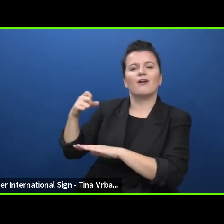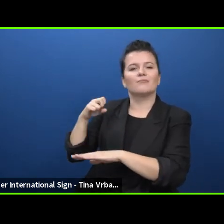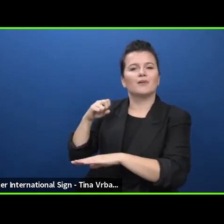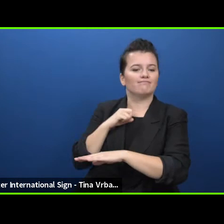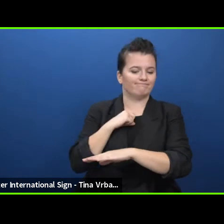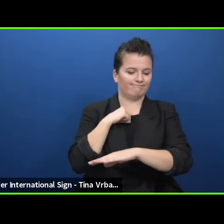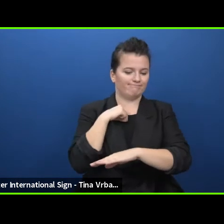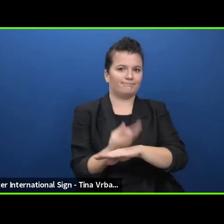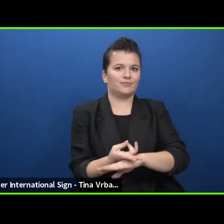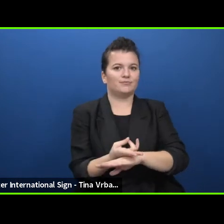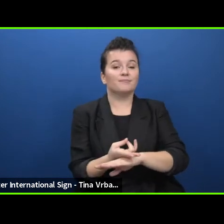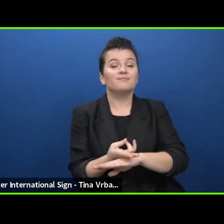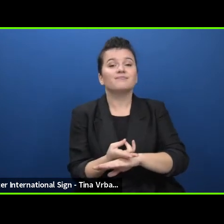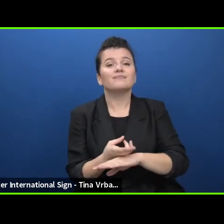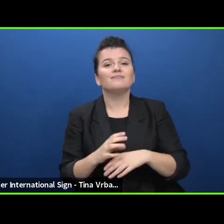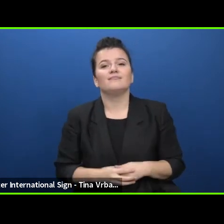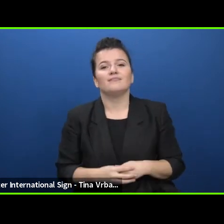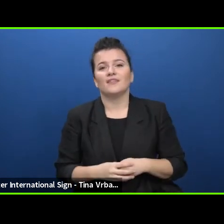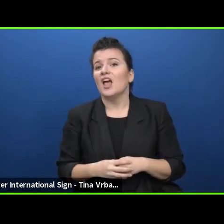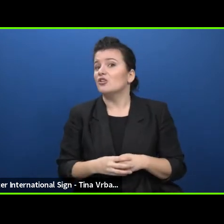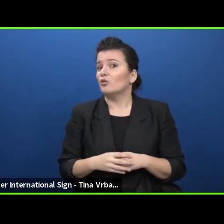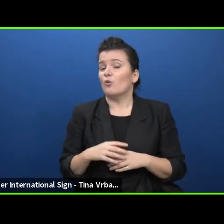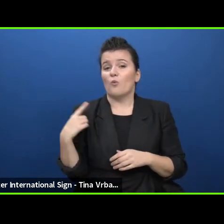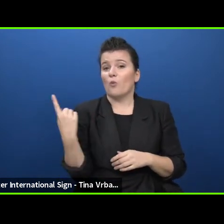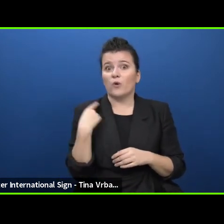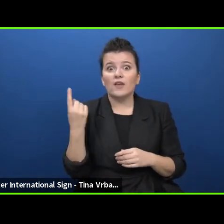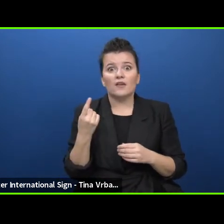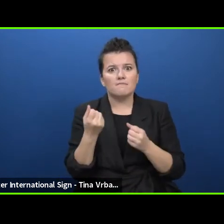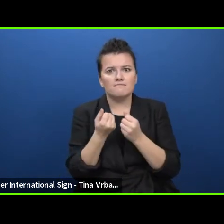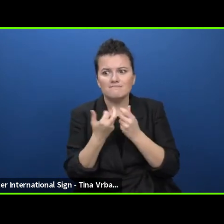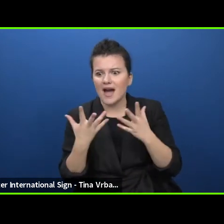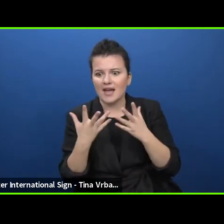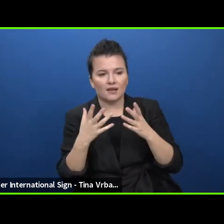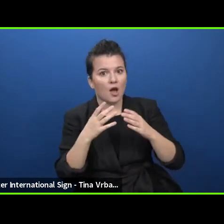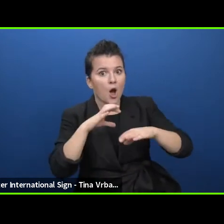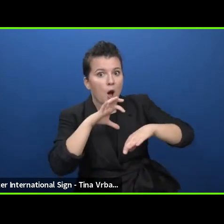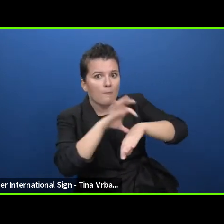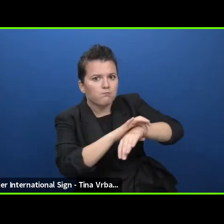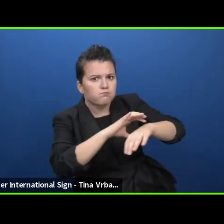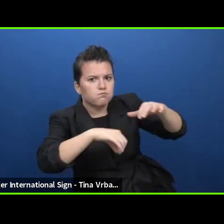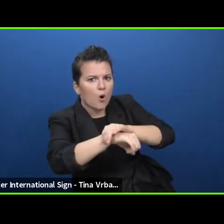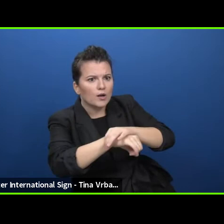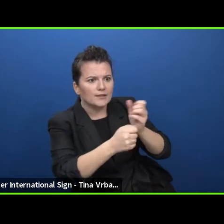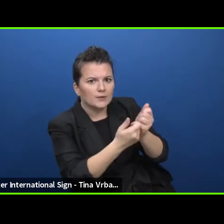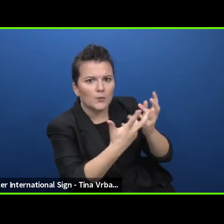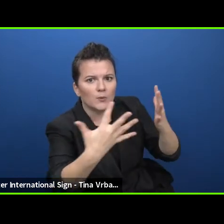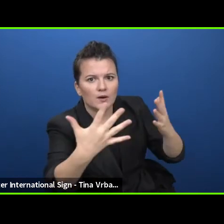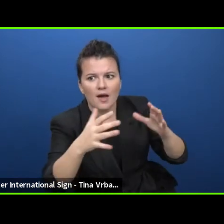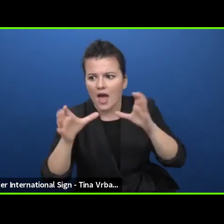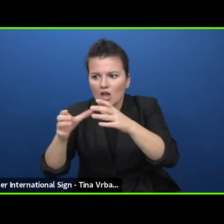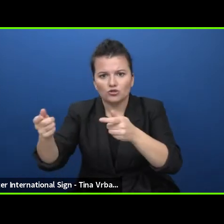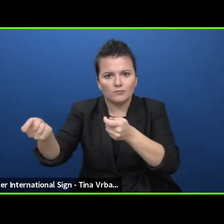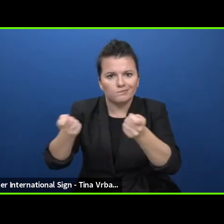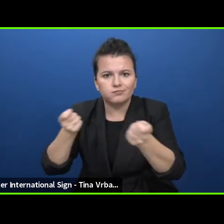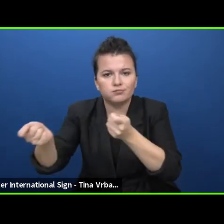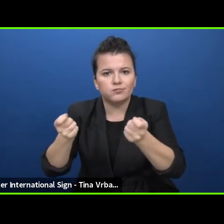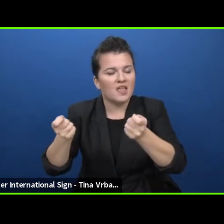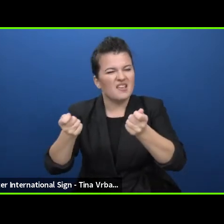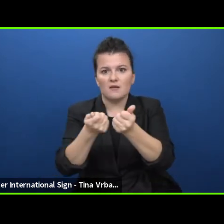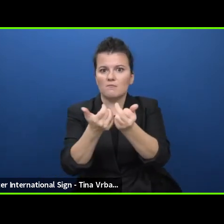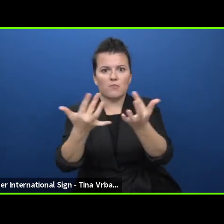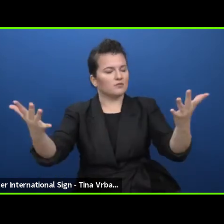With enough management, enough agencies, enough policing, enough middlemen, it can all work. Can